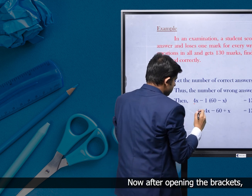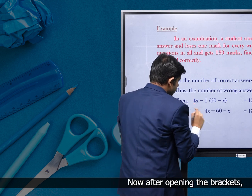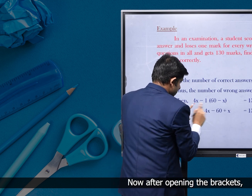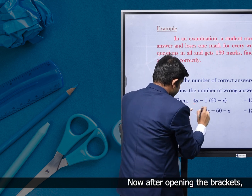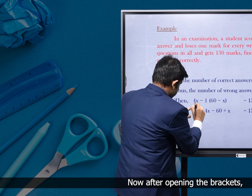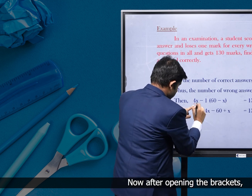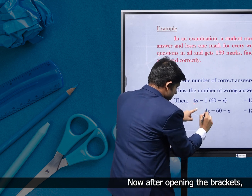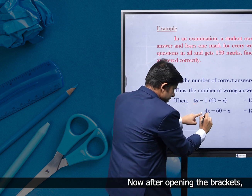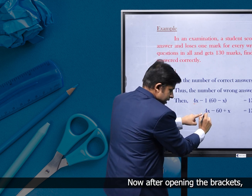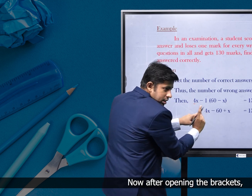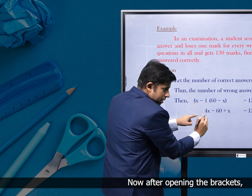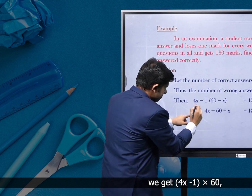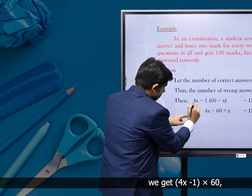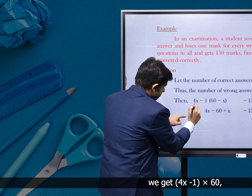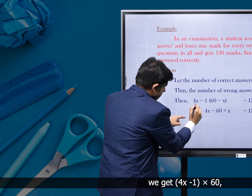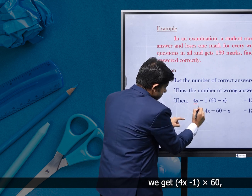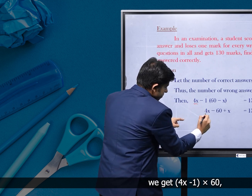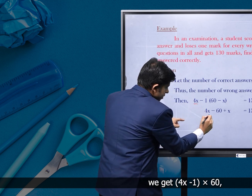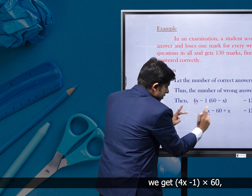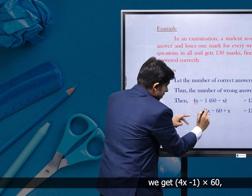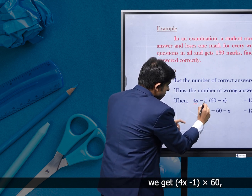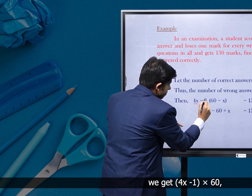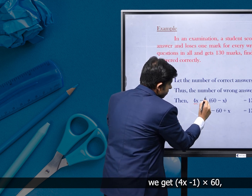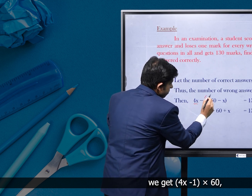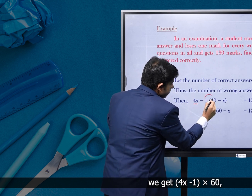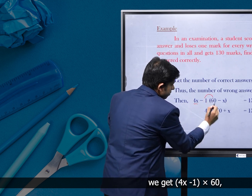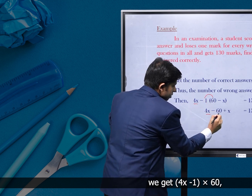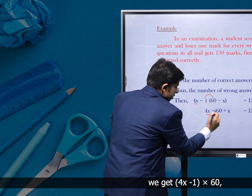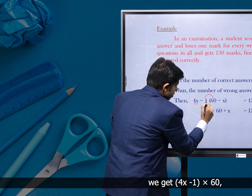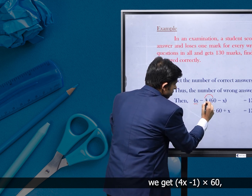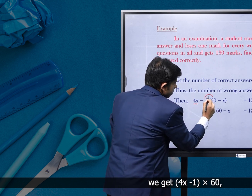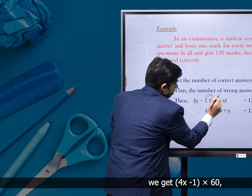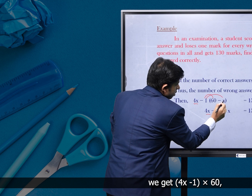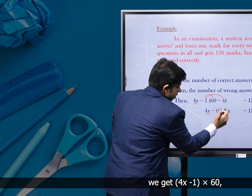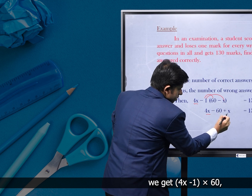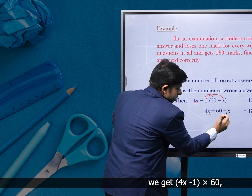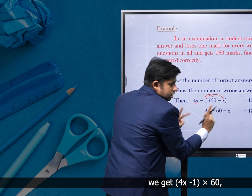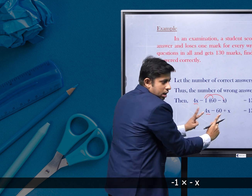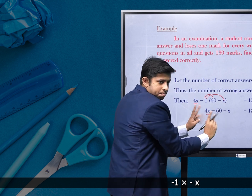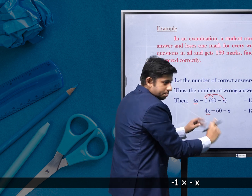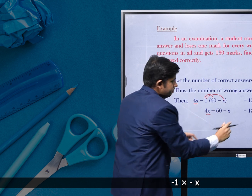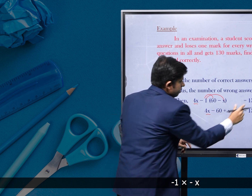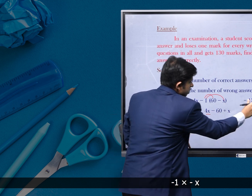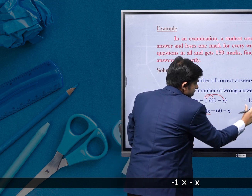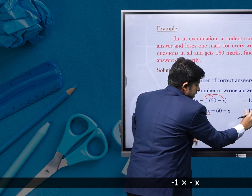Now, after opening the brackets, we get 4x minus 1 into 60 minus 1 into minus